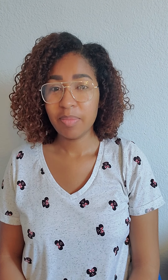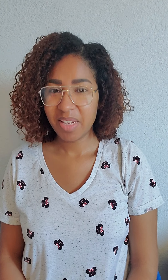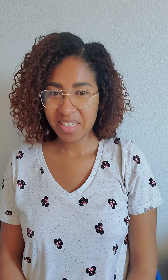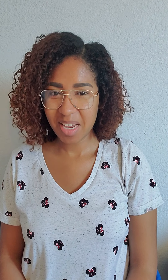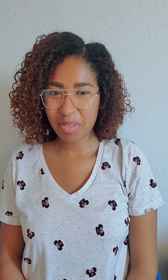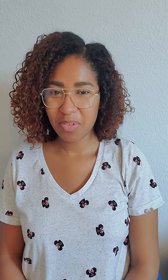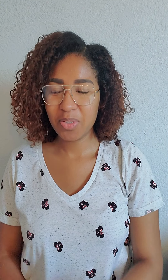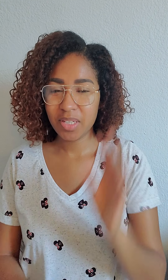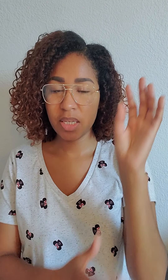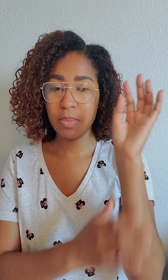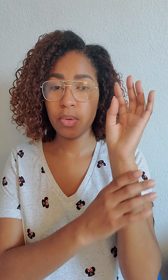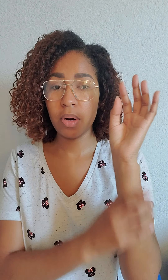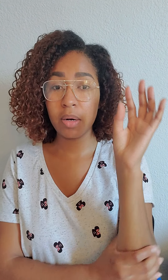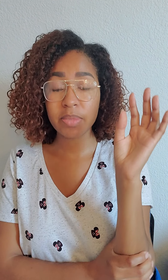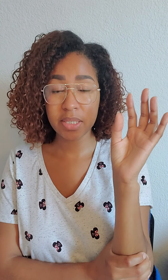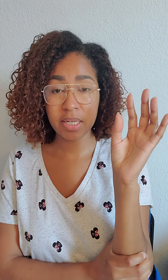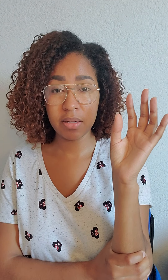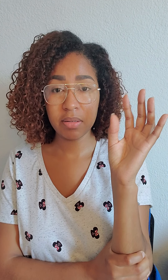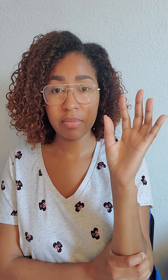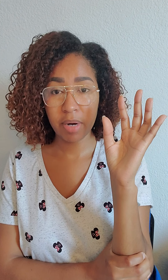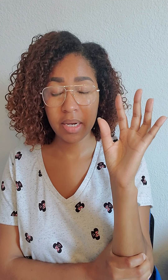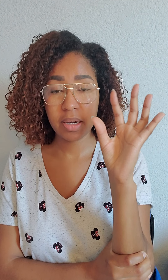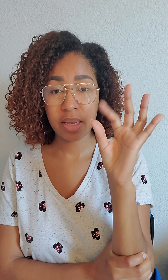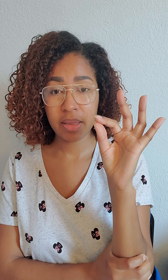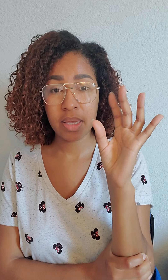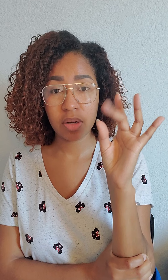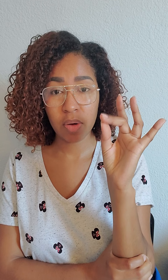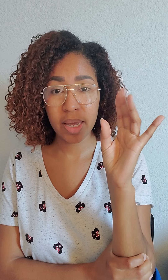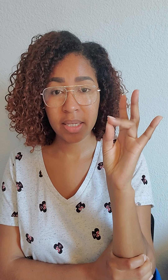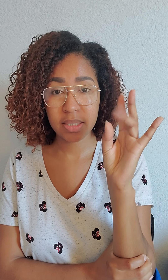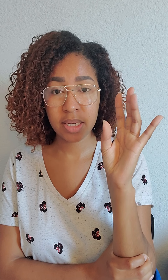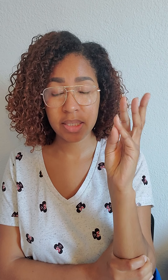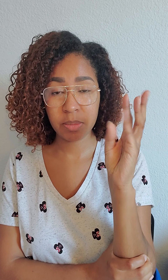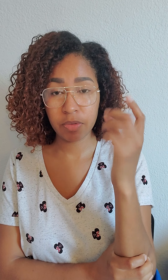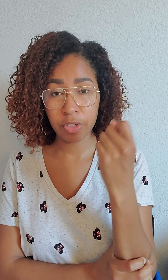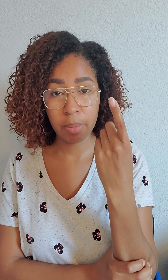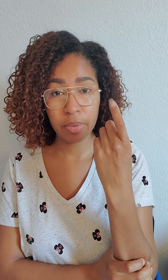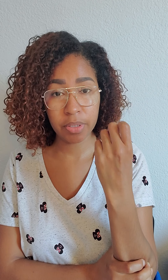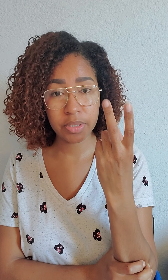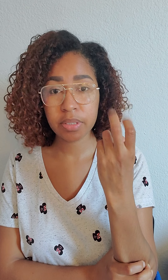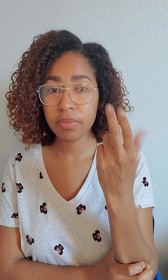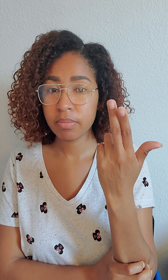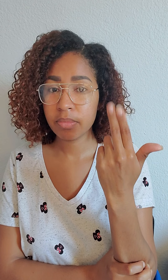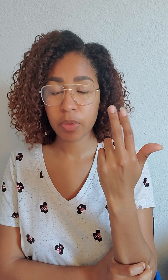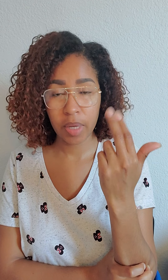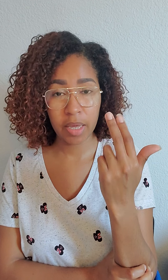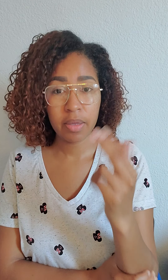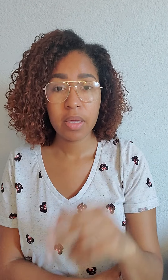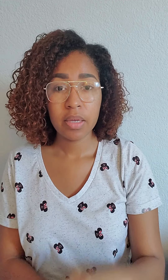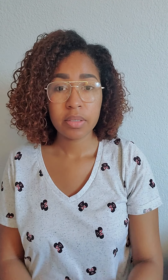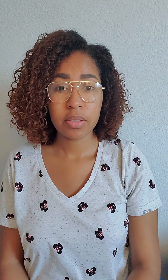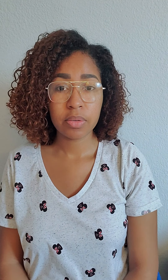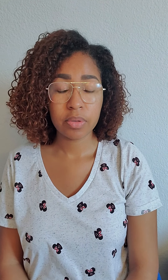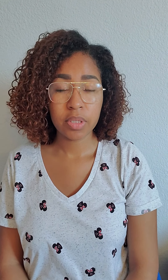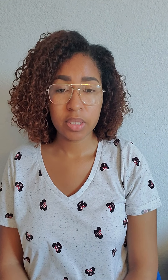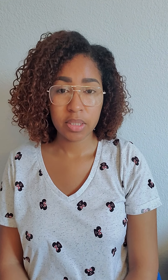many times for you to keep your arms still, right? And then go ahead and sign some of your numbers, okay? So you need to keep